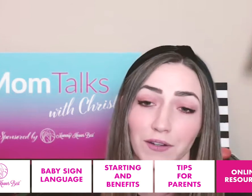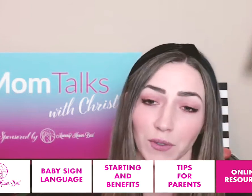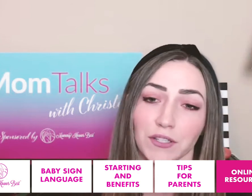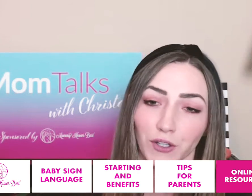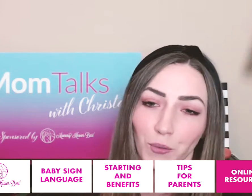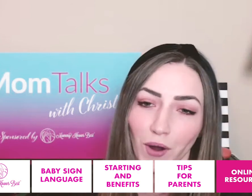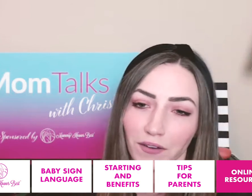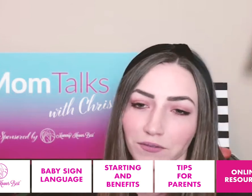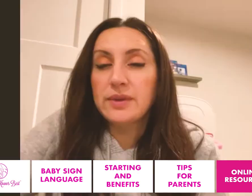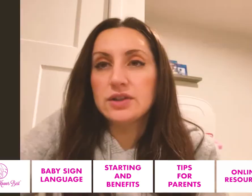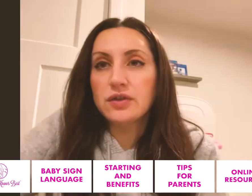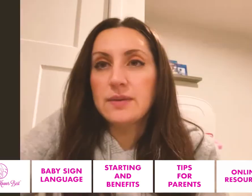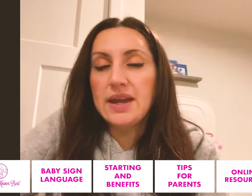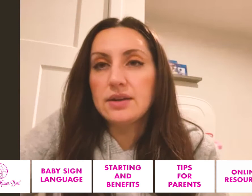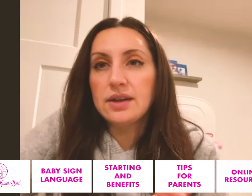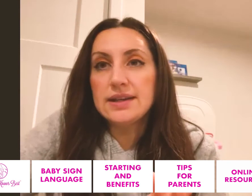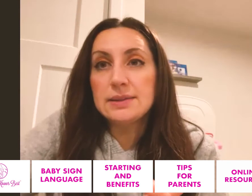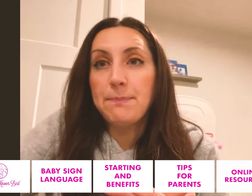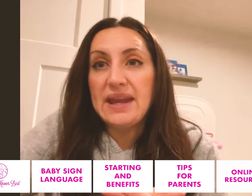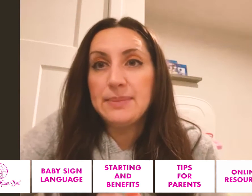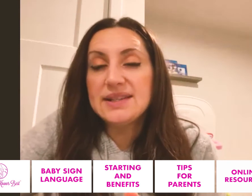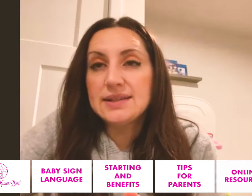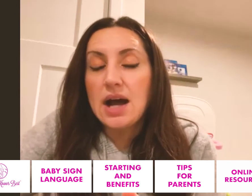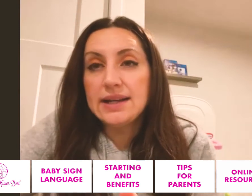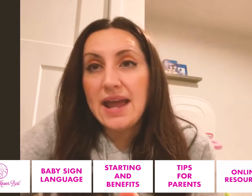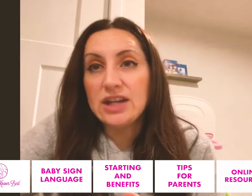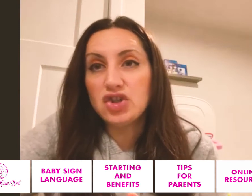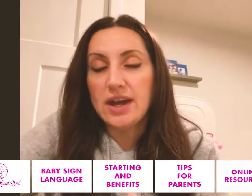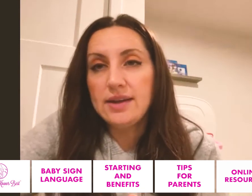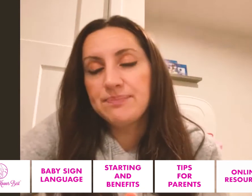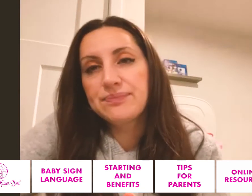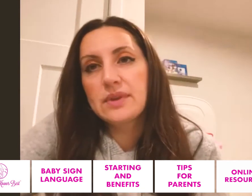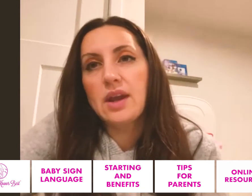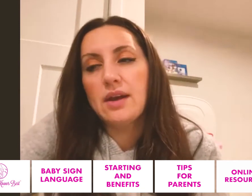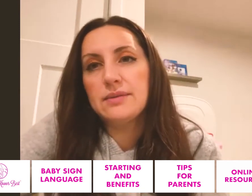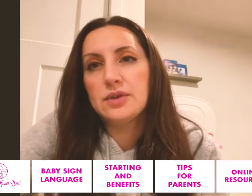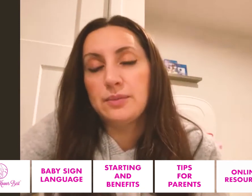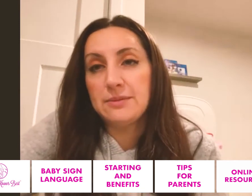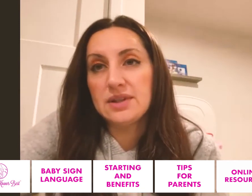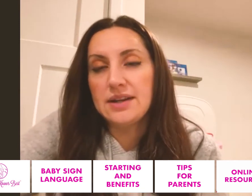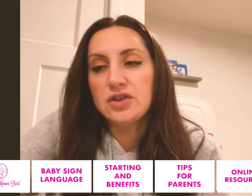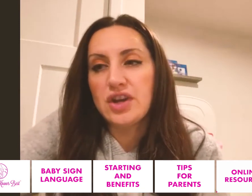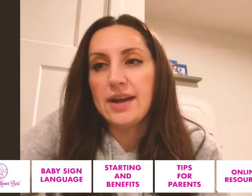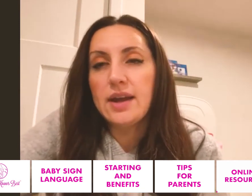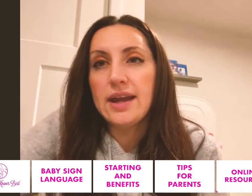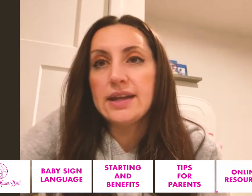wanting to learn more? My Instagram handle is BabySignNJ. So BabySignNJ. And I